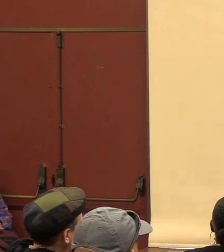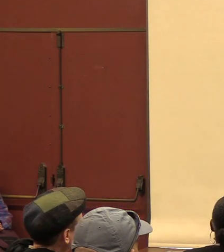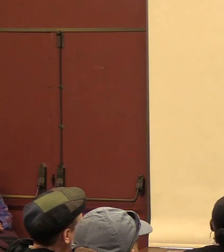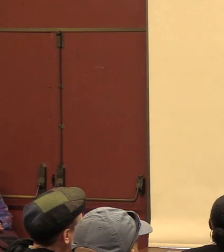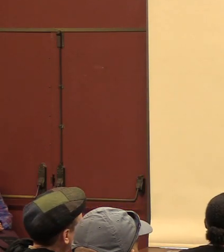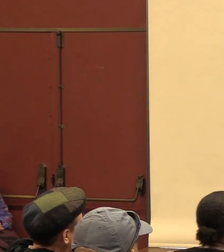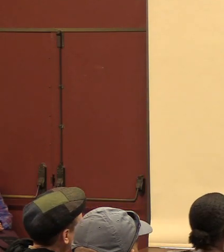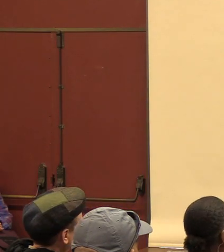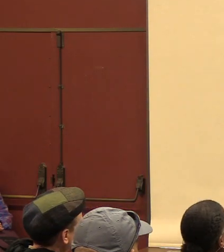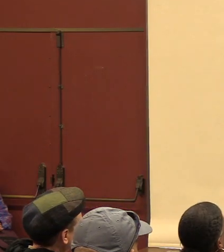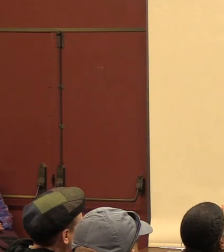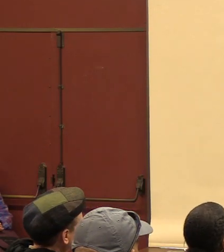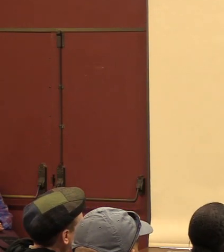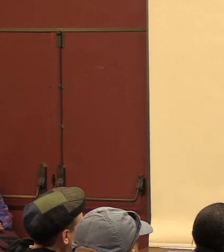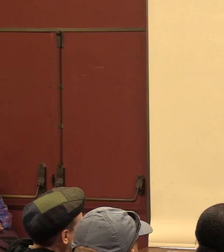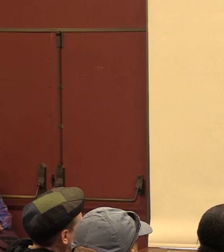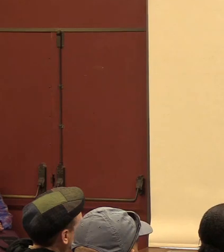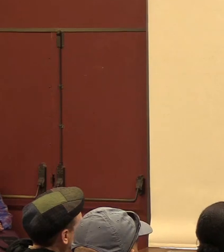I love you too, girl.